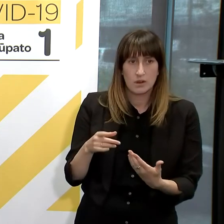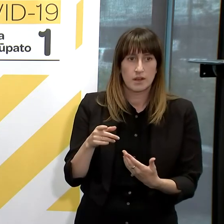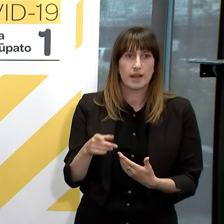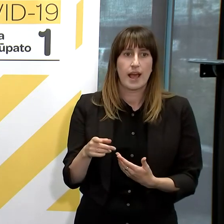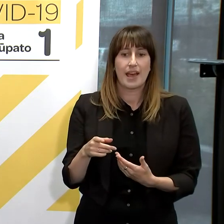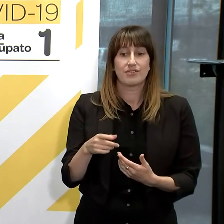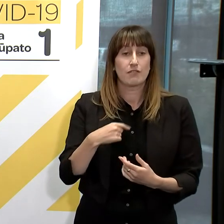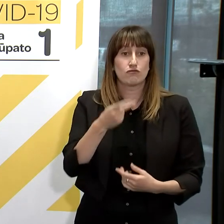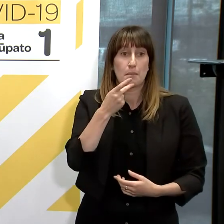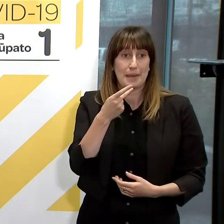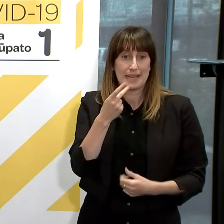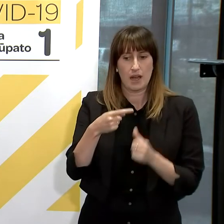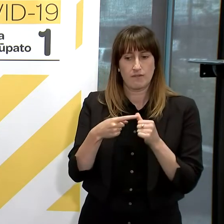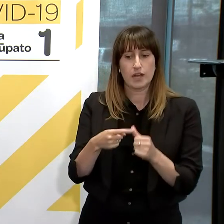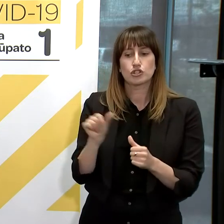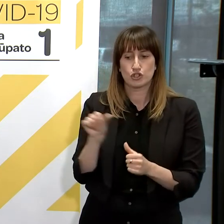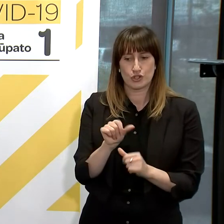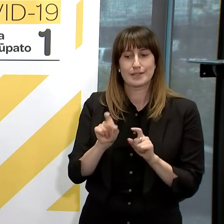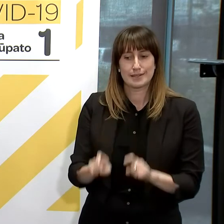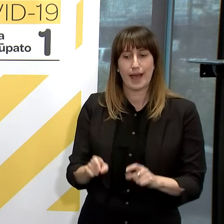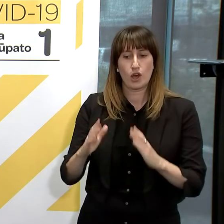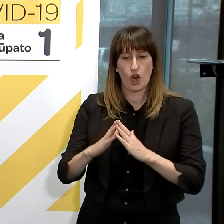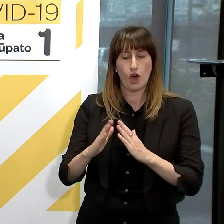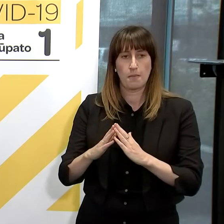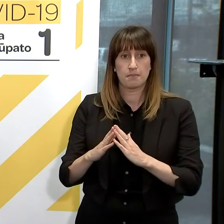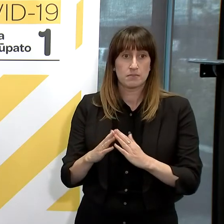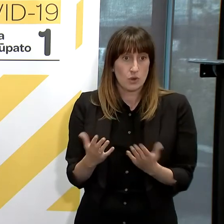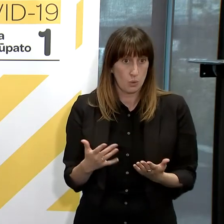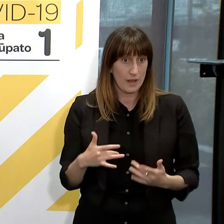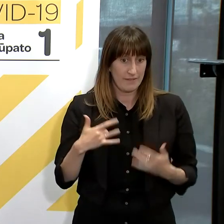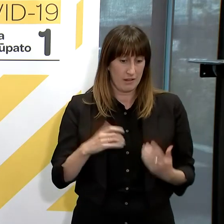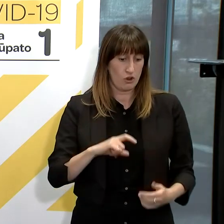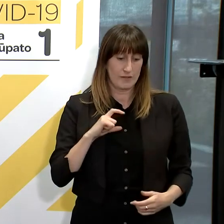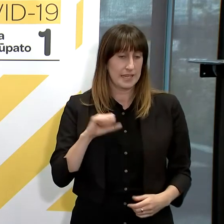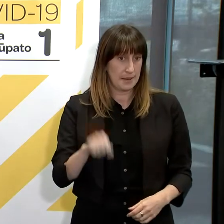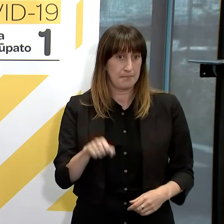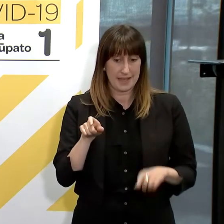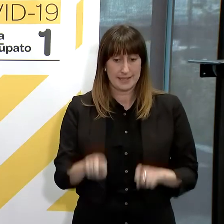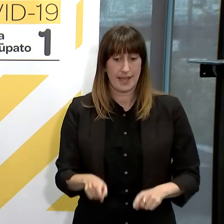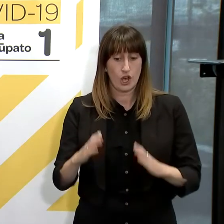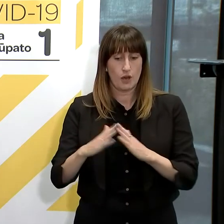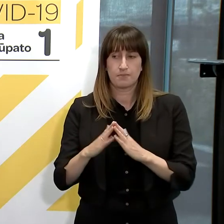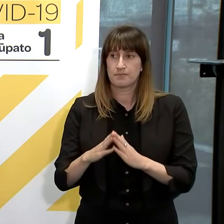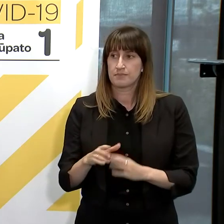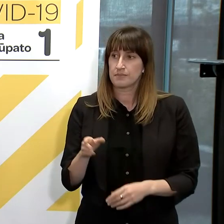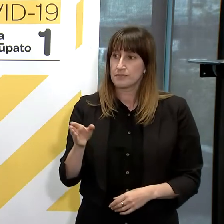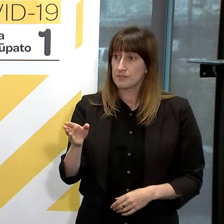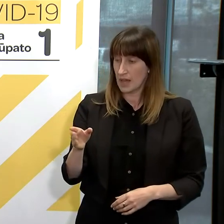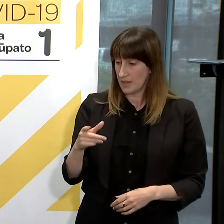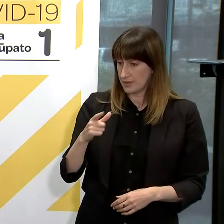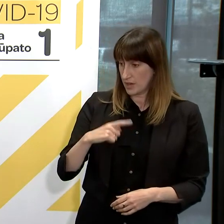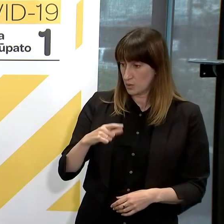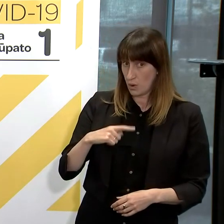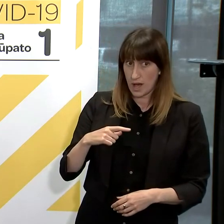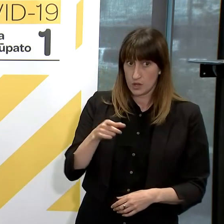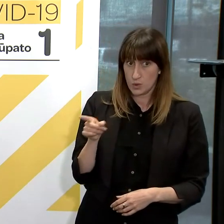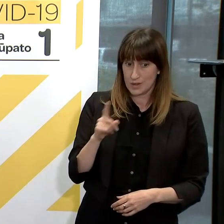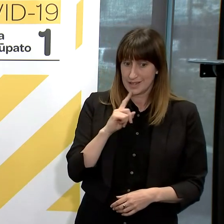at home. So the information that we have, yes, we're very confident that they have complied. And that's why you're saying that this is a low public, or a